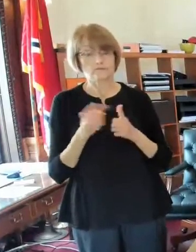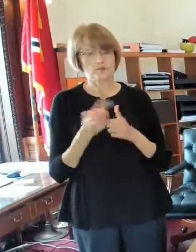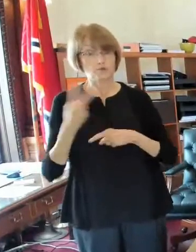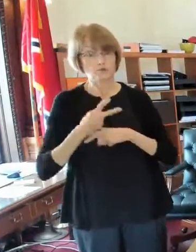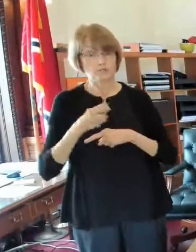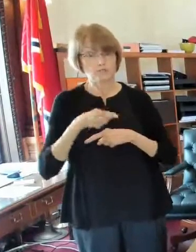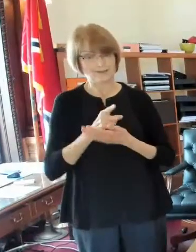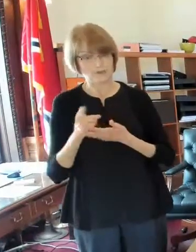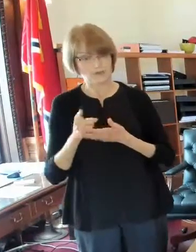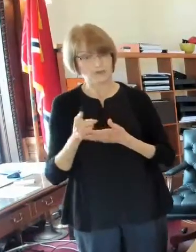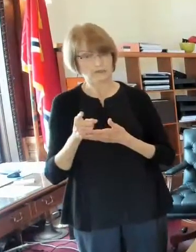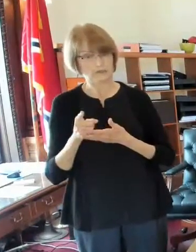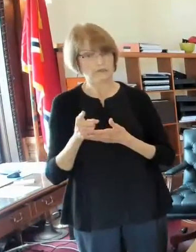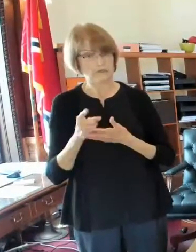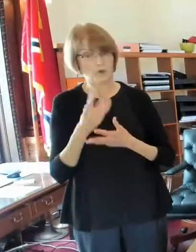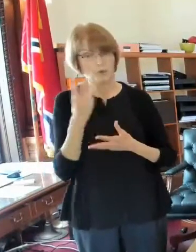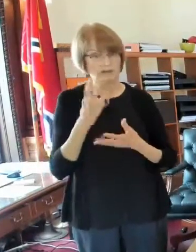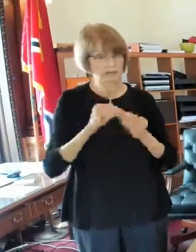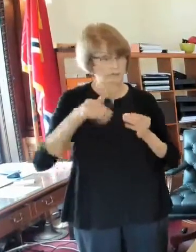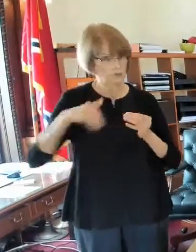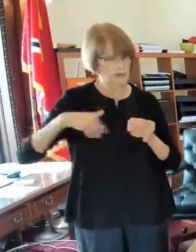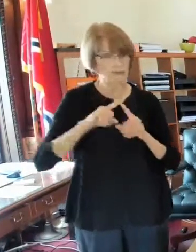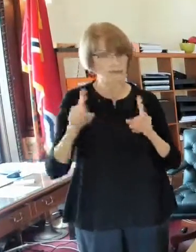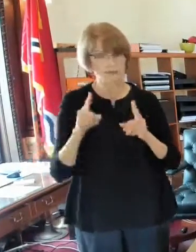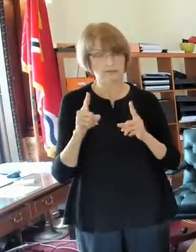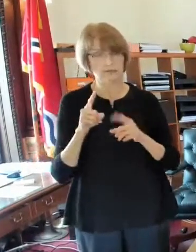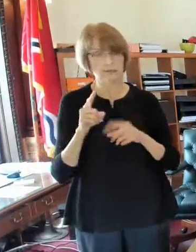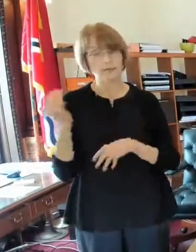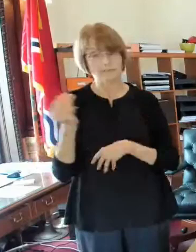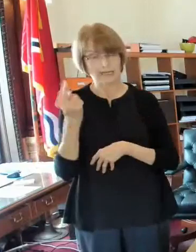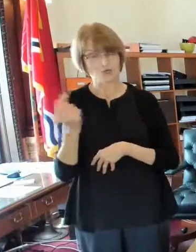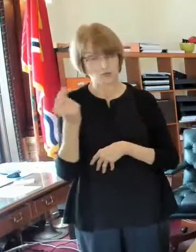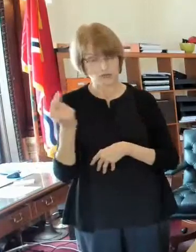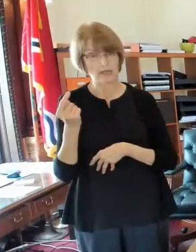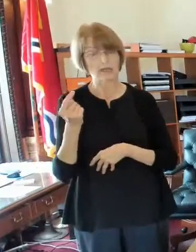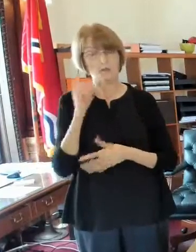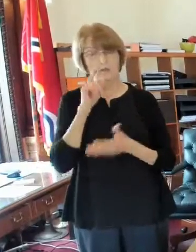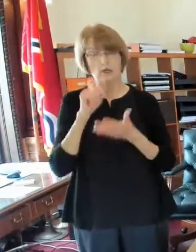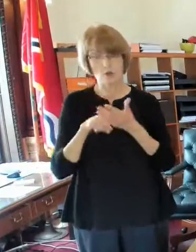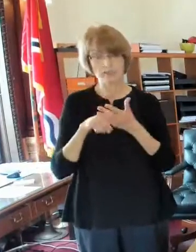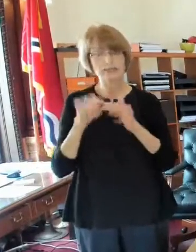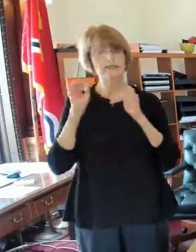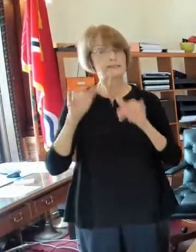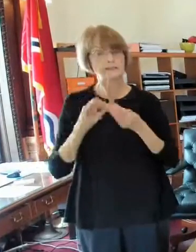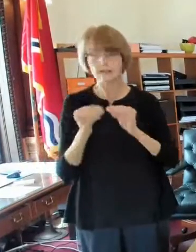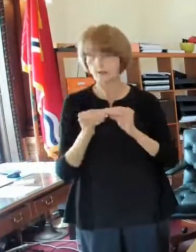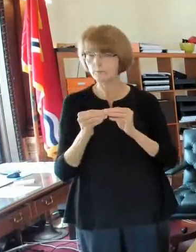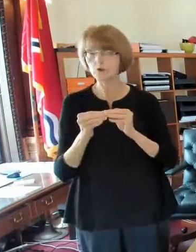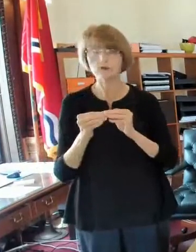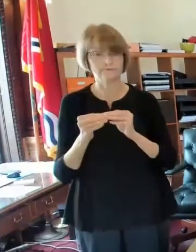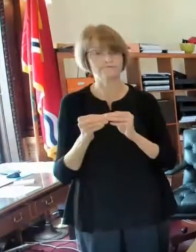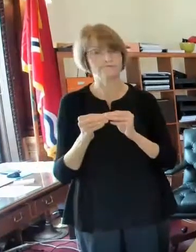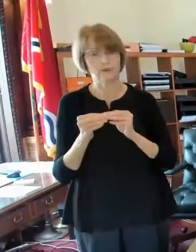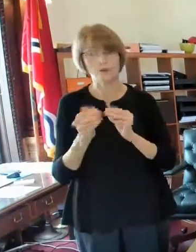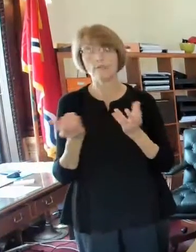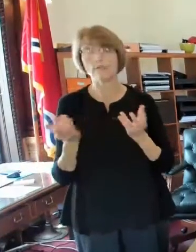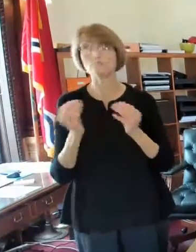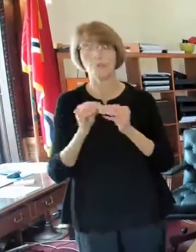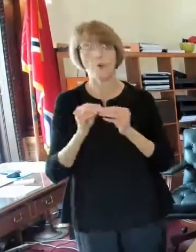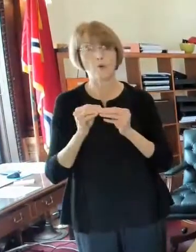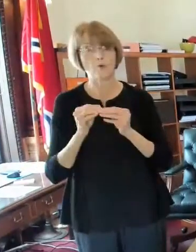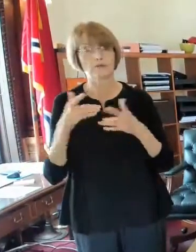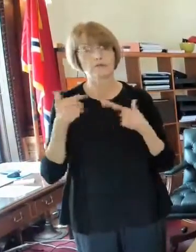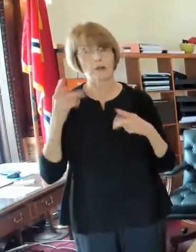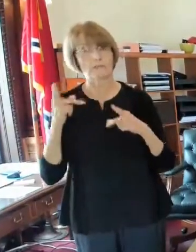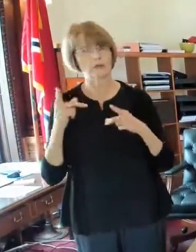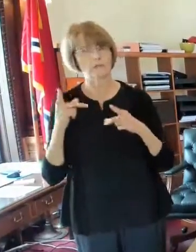have Wednesday's numbers yet, that is continuing to be borne out. In fact, it's even a little higher, but we've only got a couple